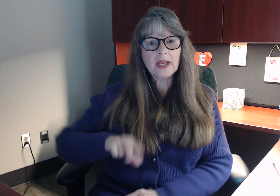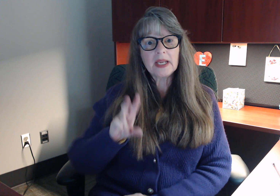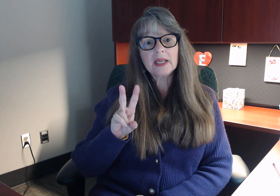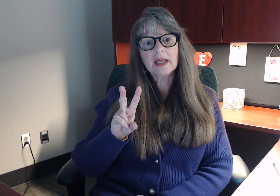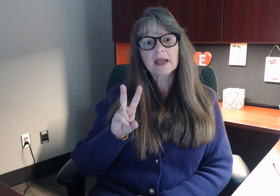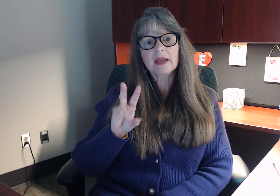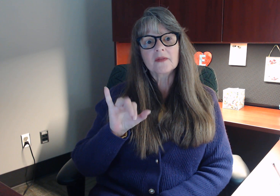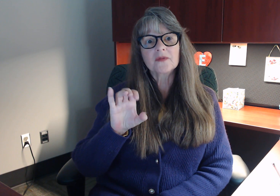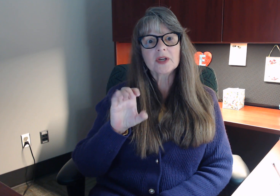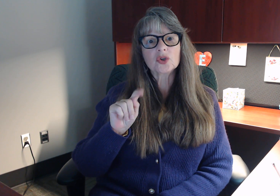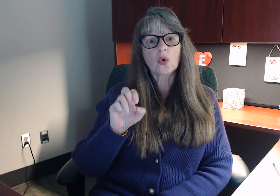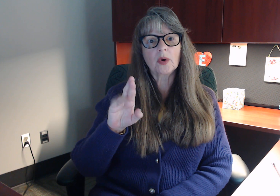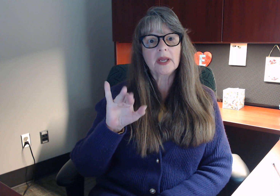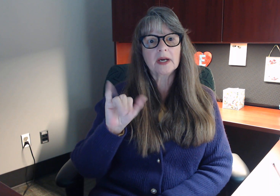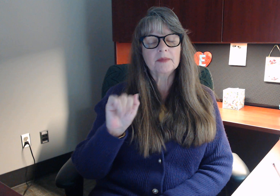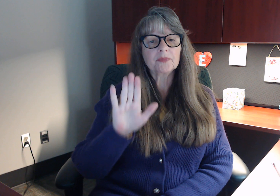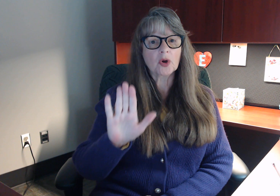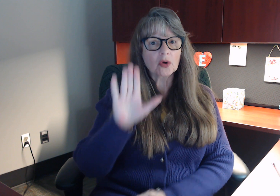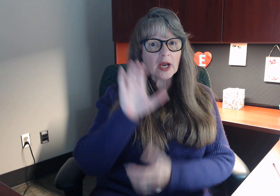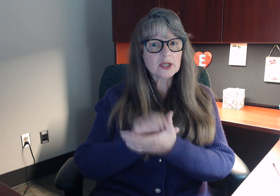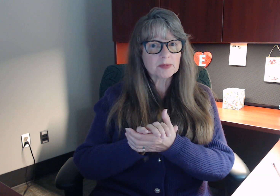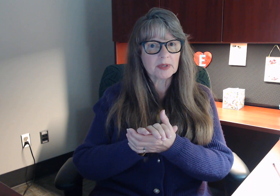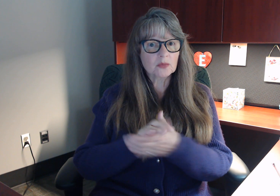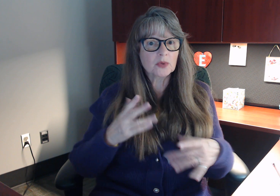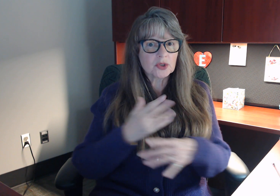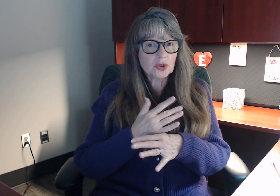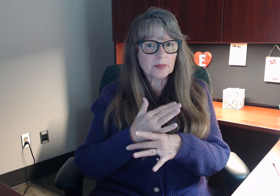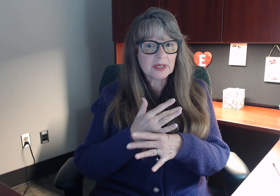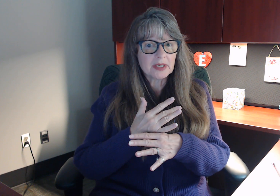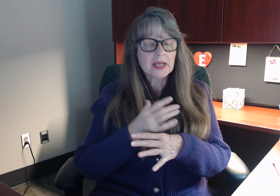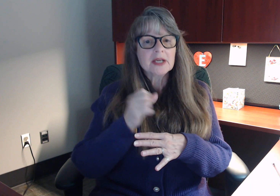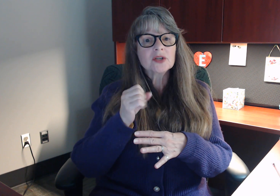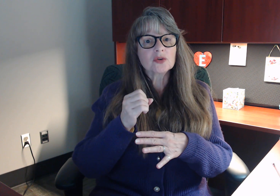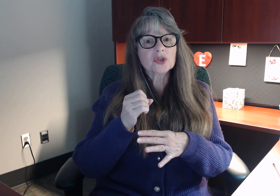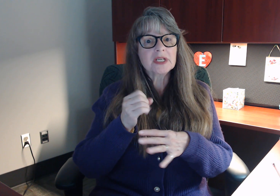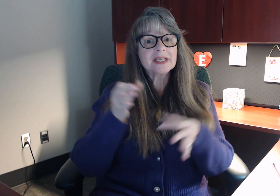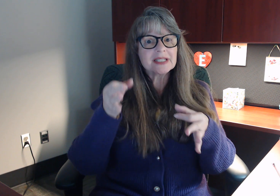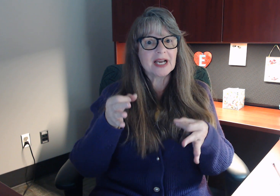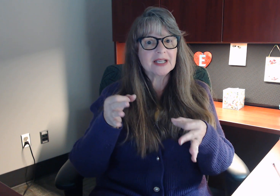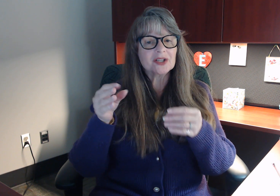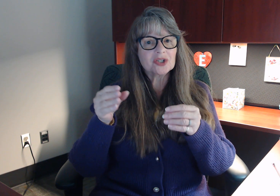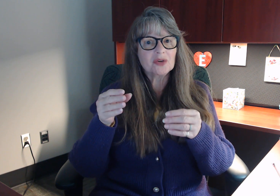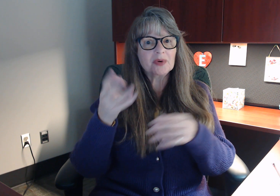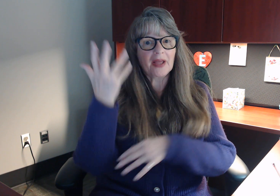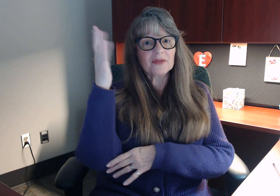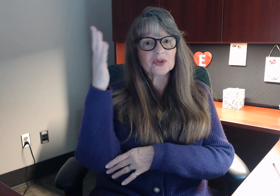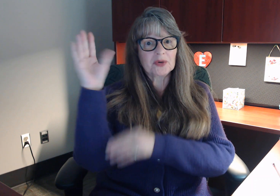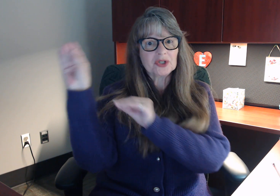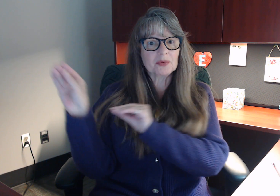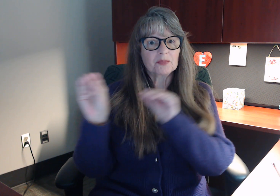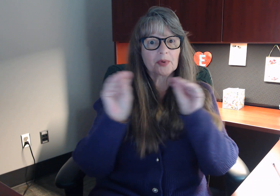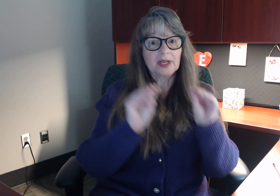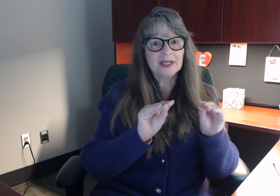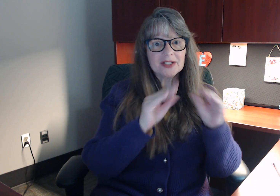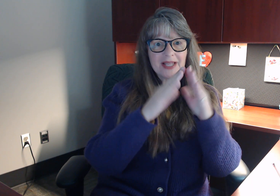Queen Victoria, her husband was German, so she decided that she would have the tree. She would bring it into the house